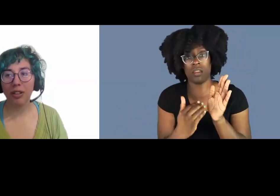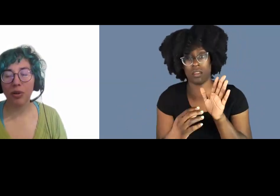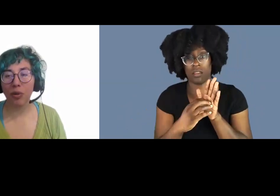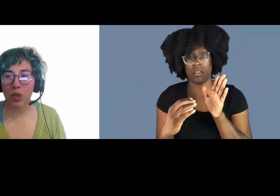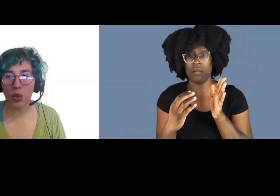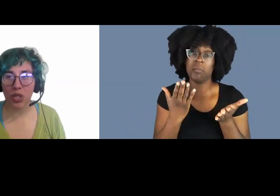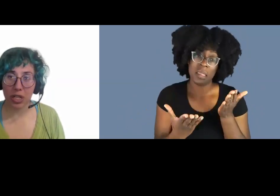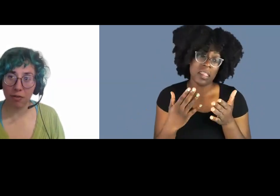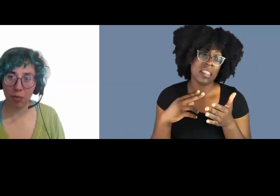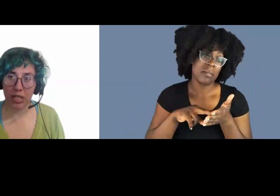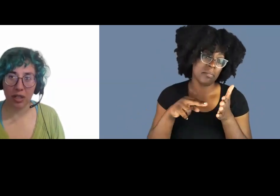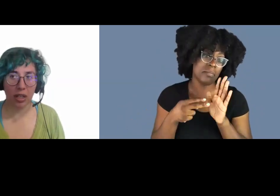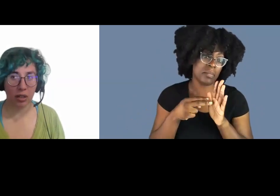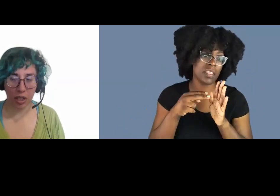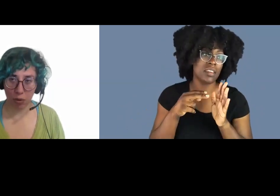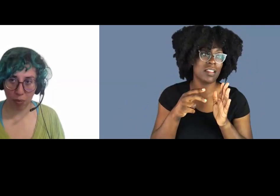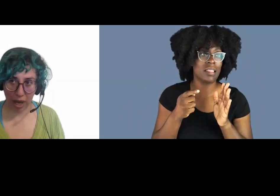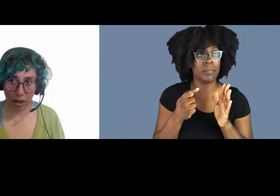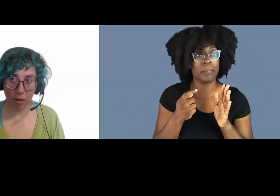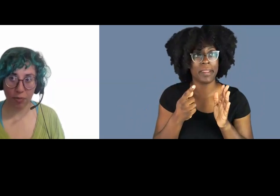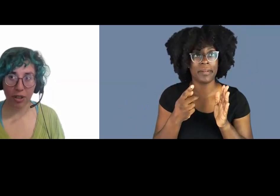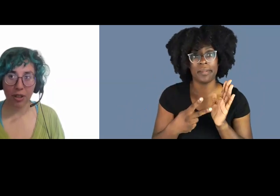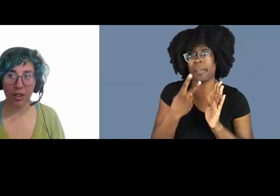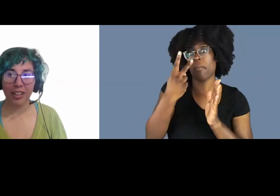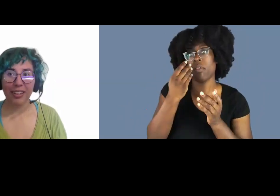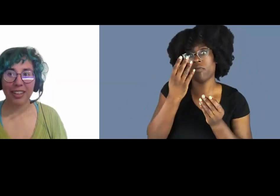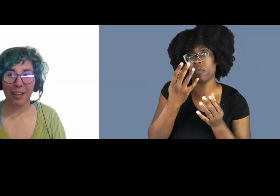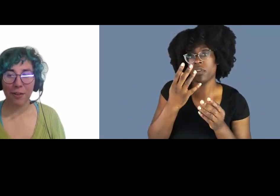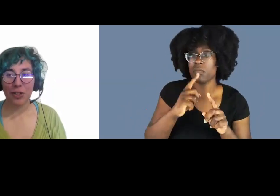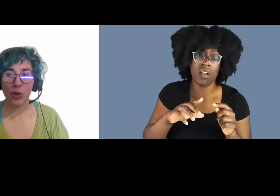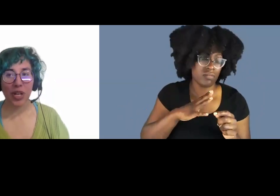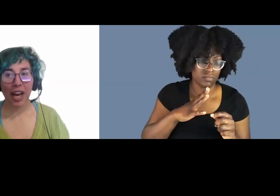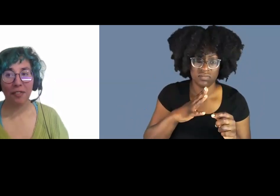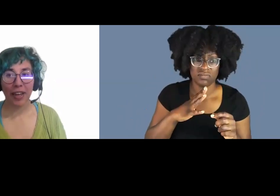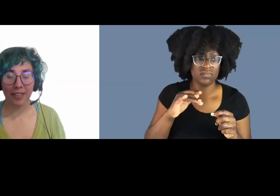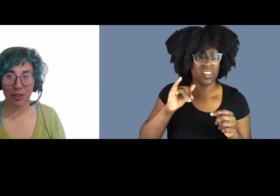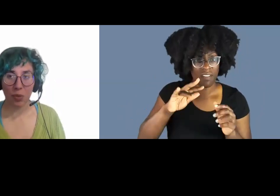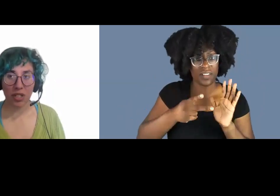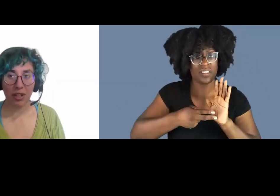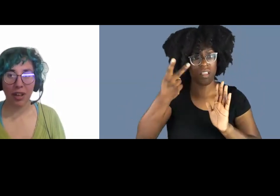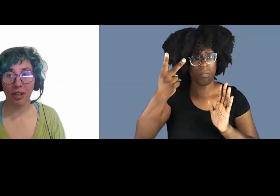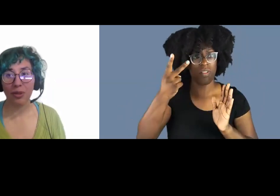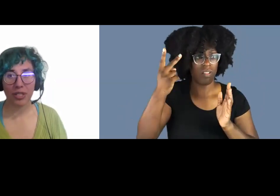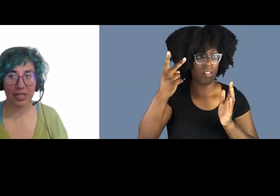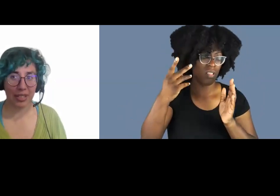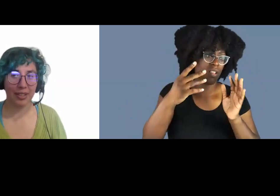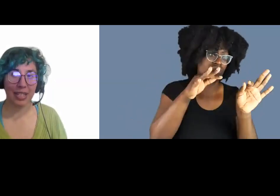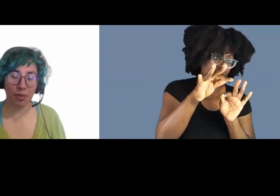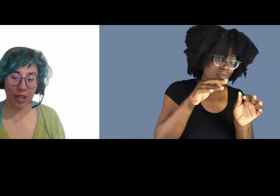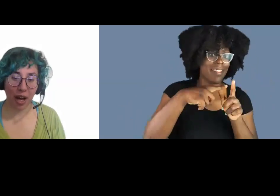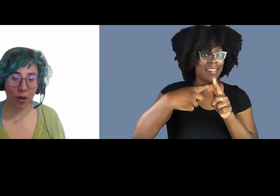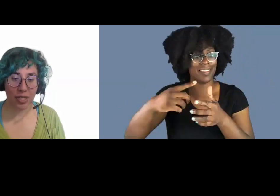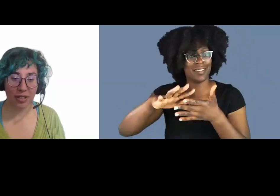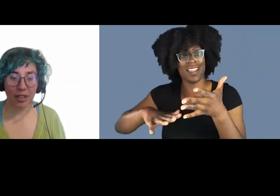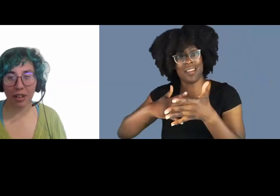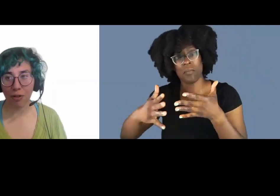but you always want to share information in an equal manner. If you don't have that description and you just send the